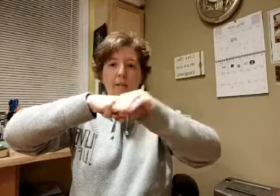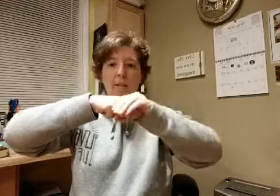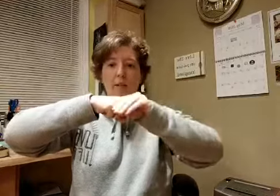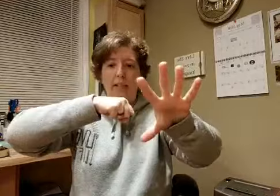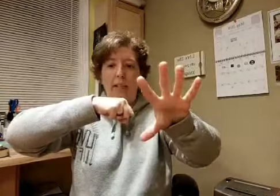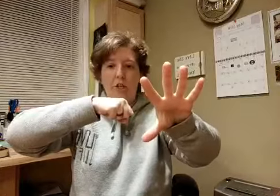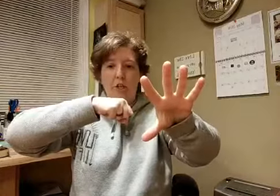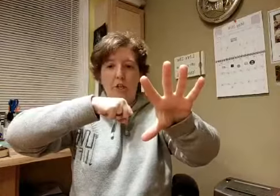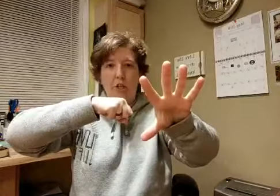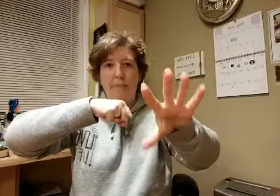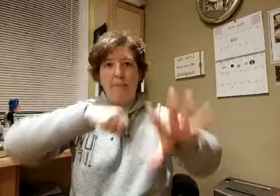Green Lantern.